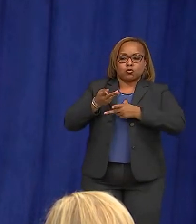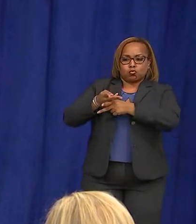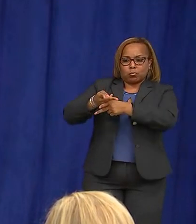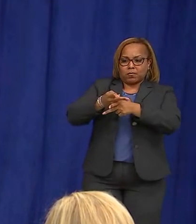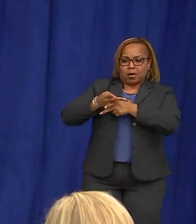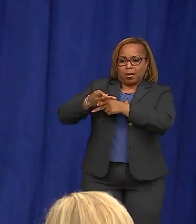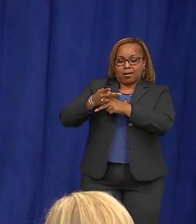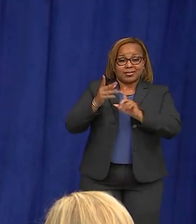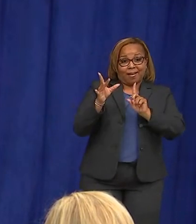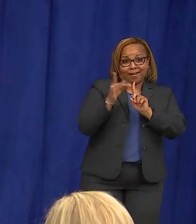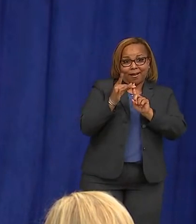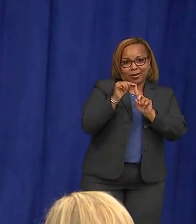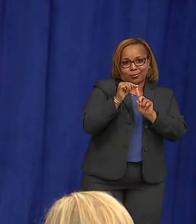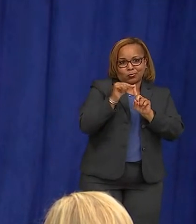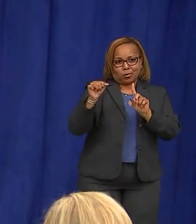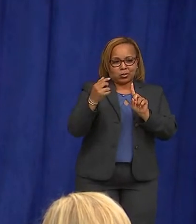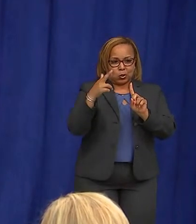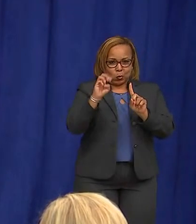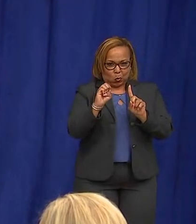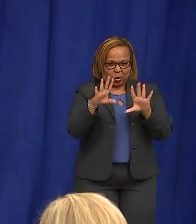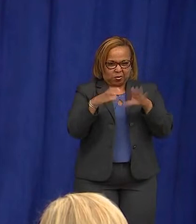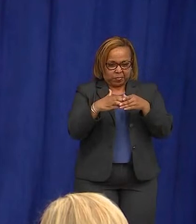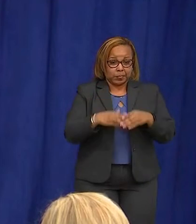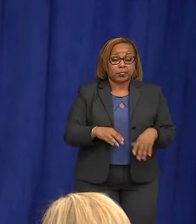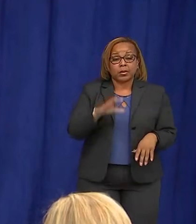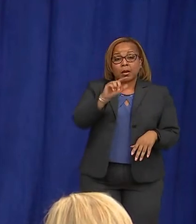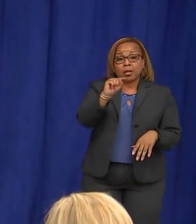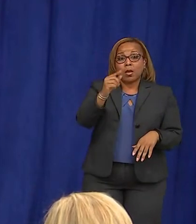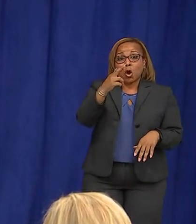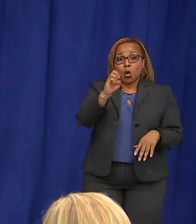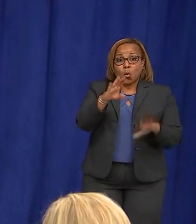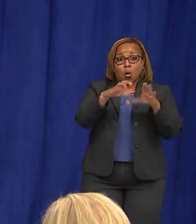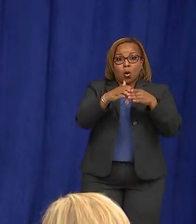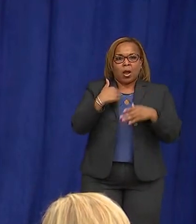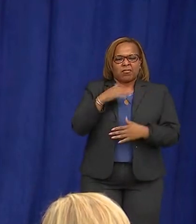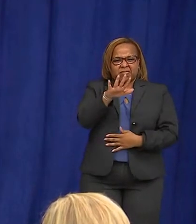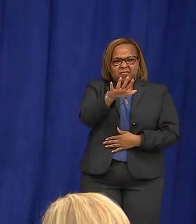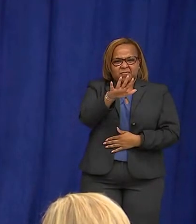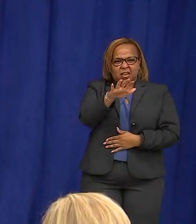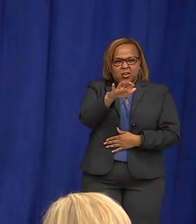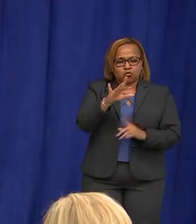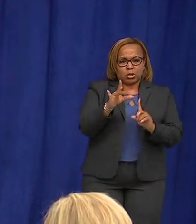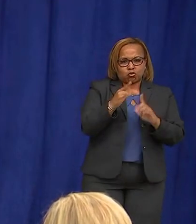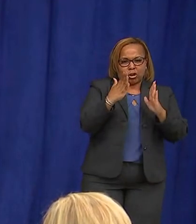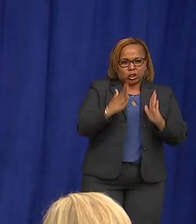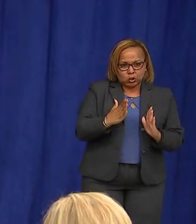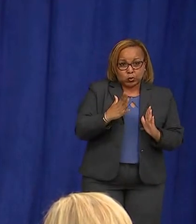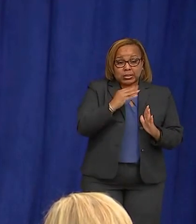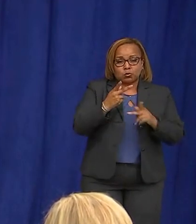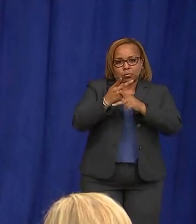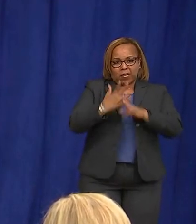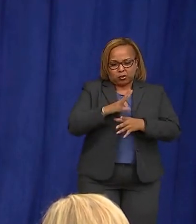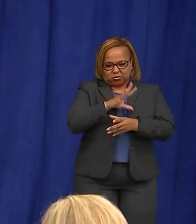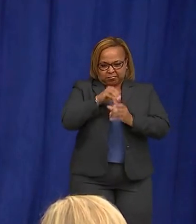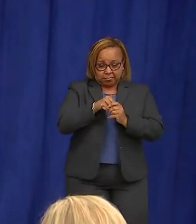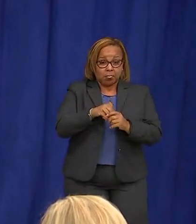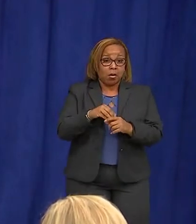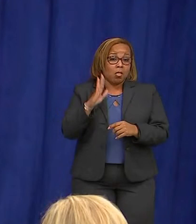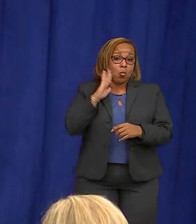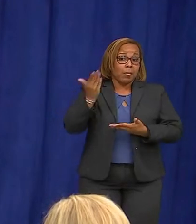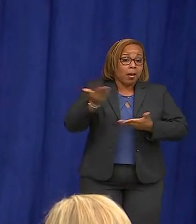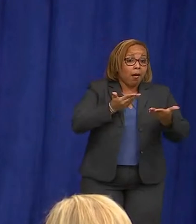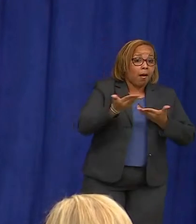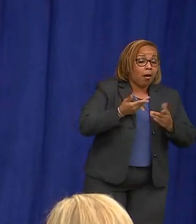supervise the contact tracing core. The core will be made up of roughly 500 tracers and supervisors, and they will all